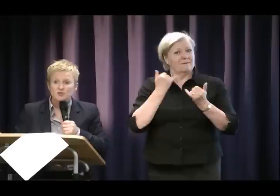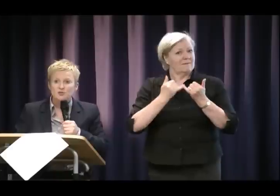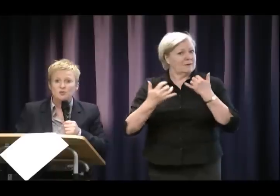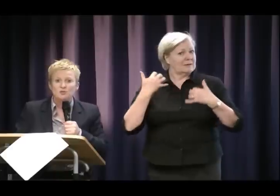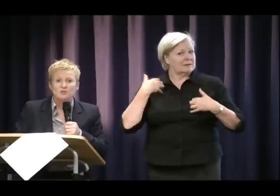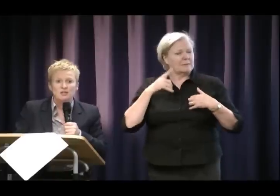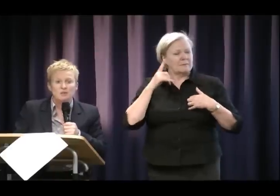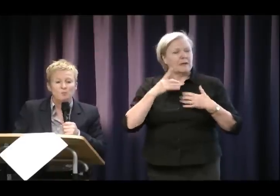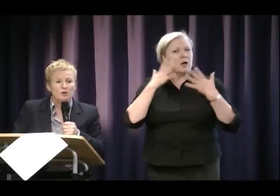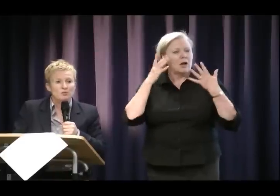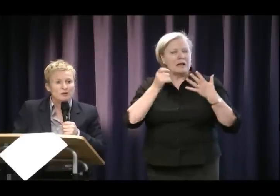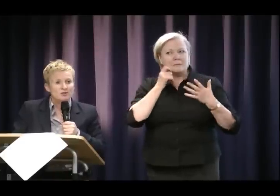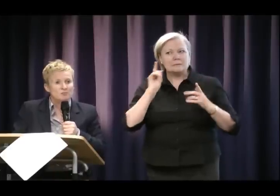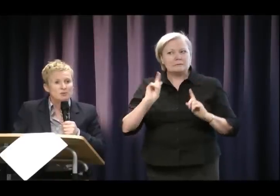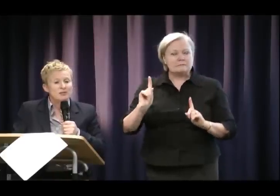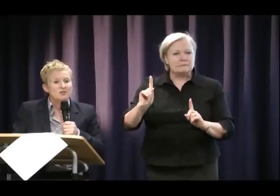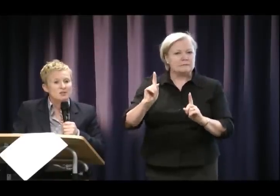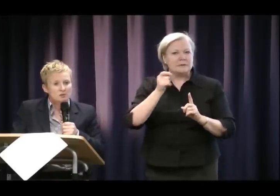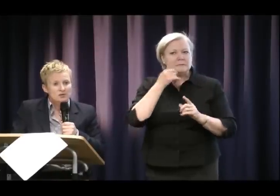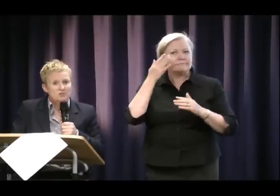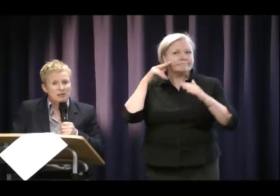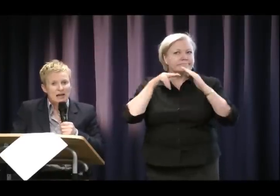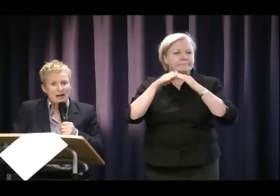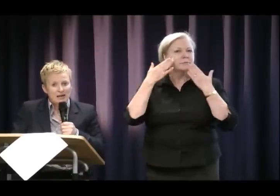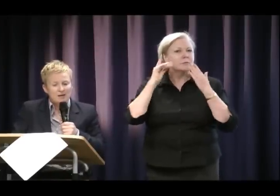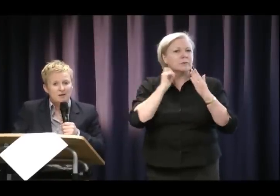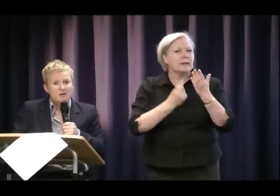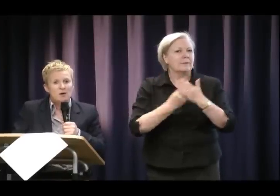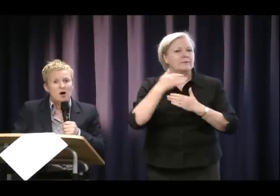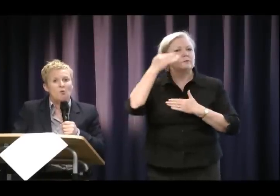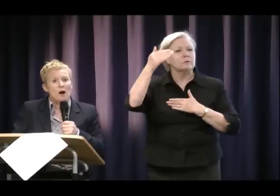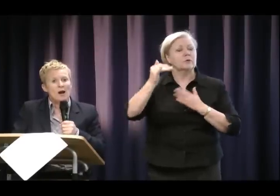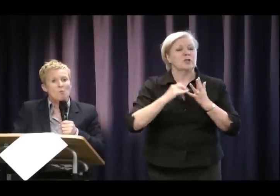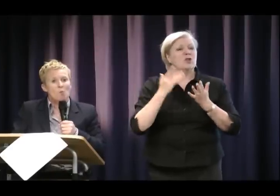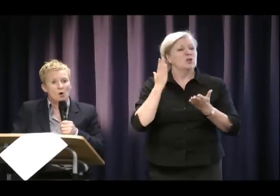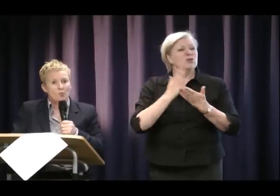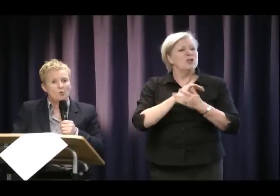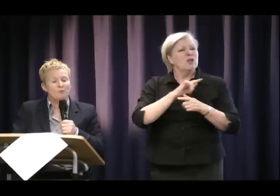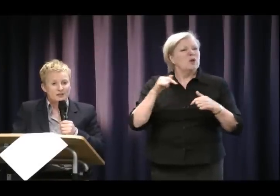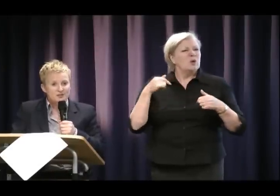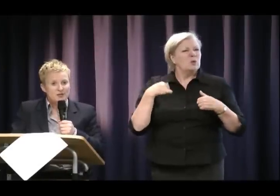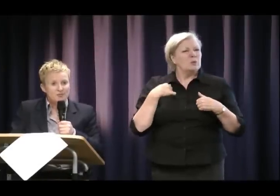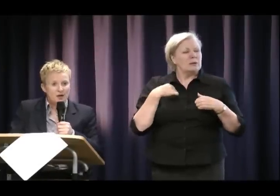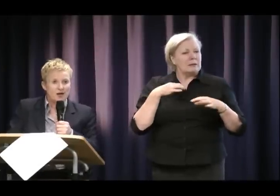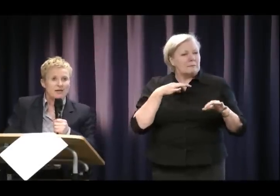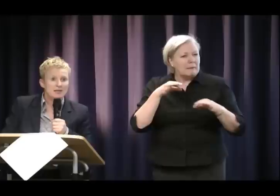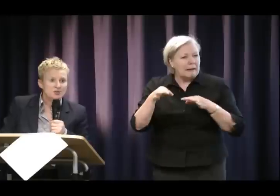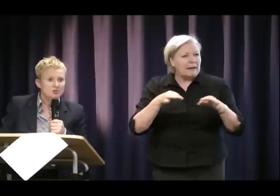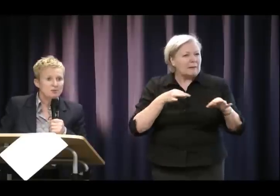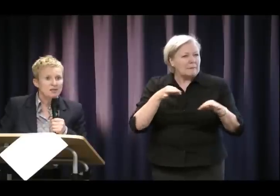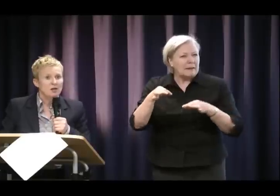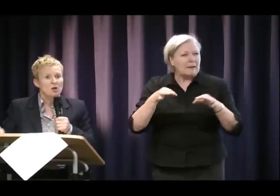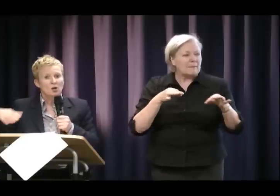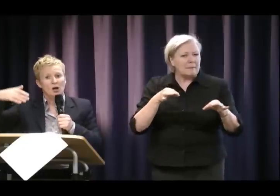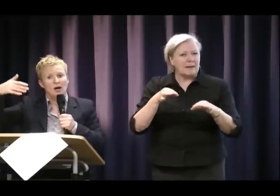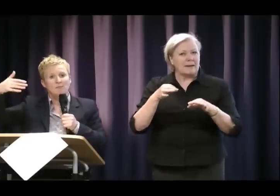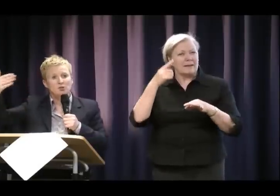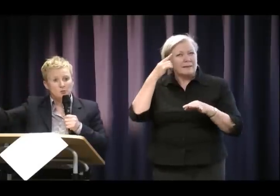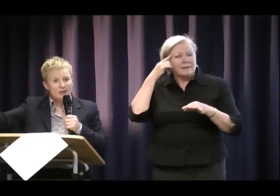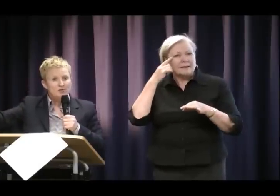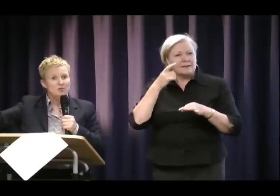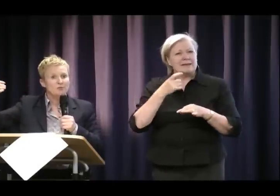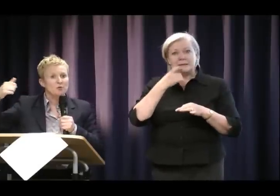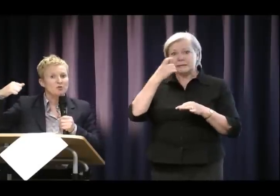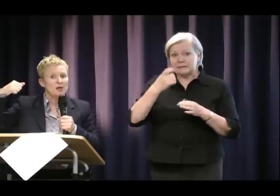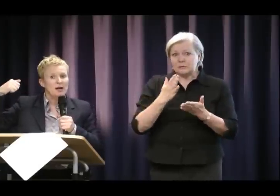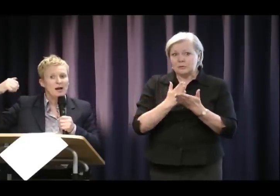lot of uncertainty, and we're doing some really serious planning around what VicDev needs to be